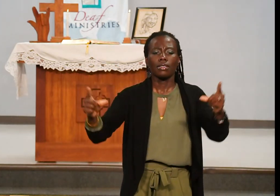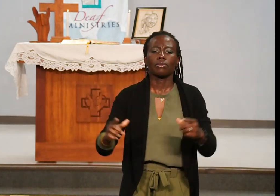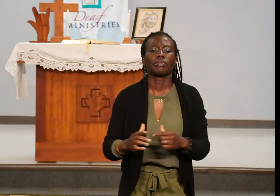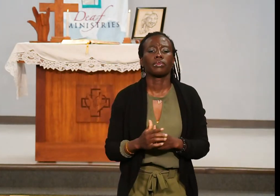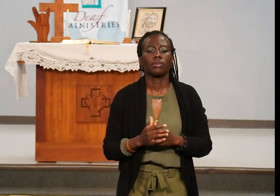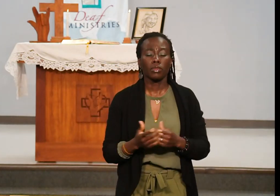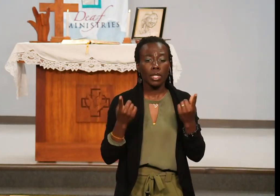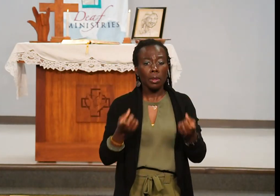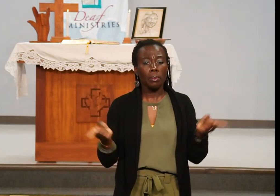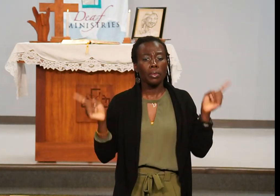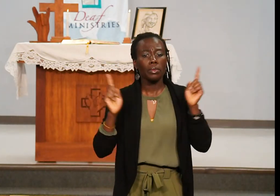surprise.